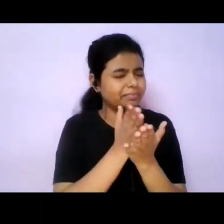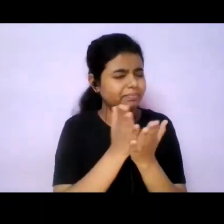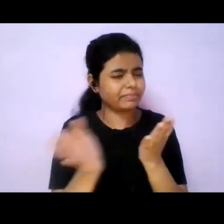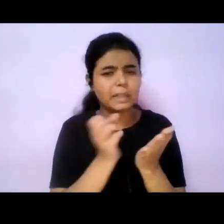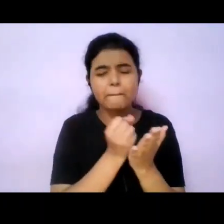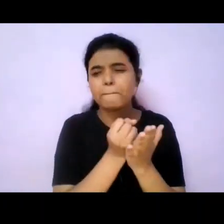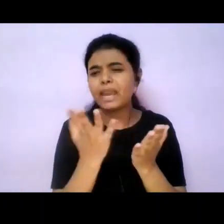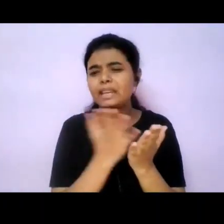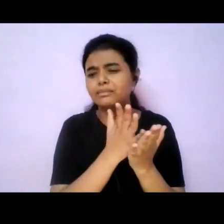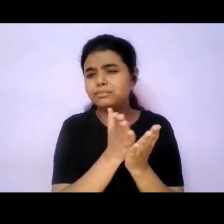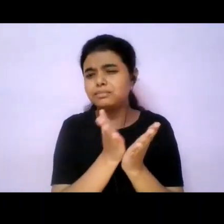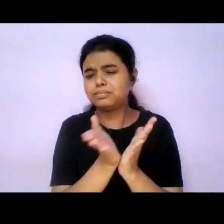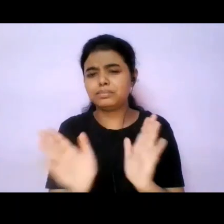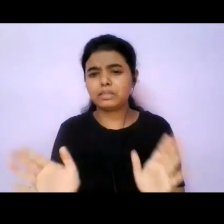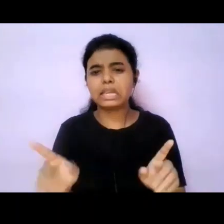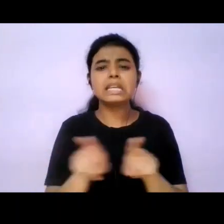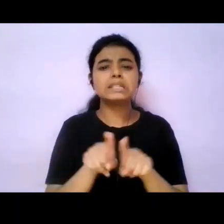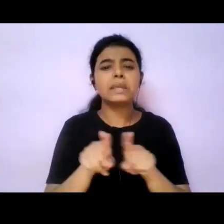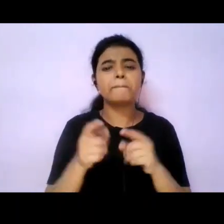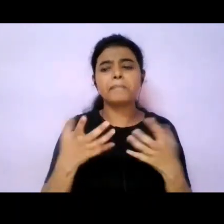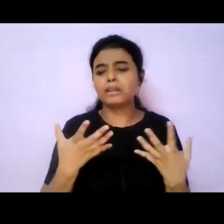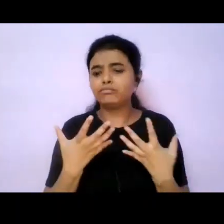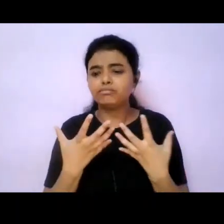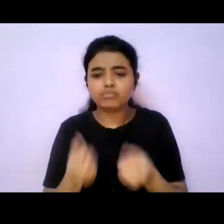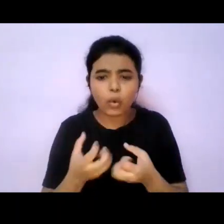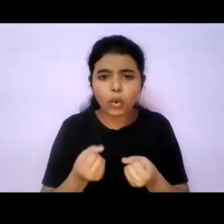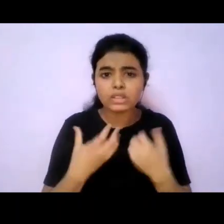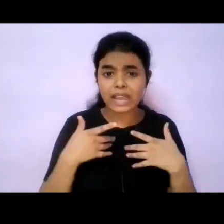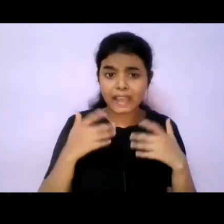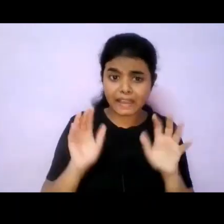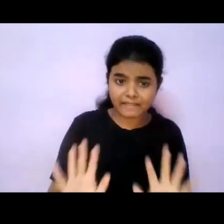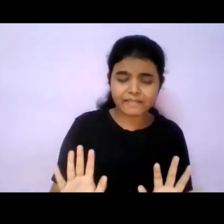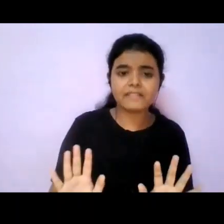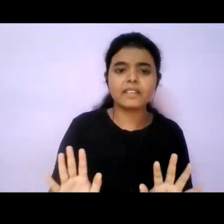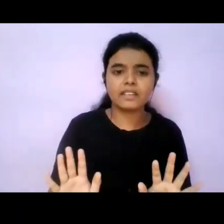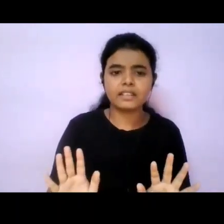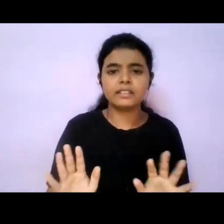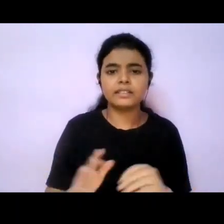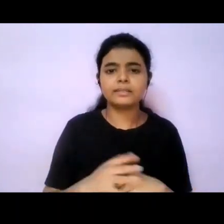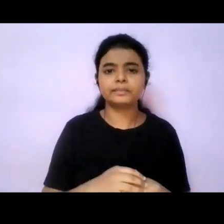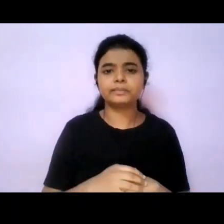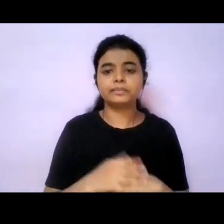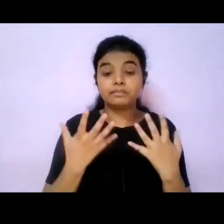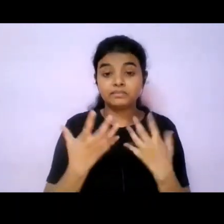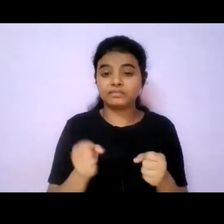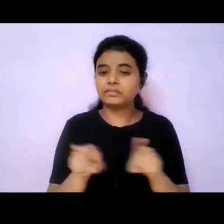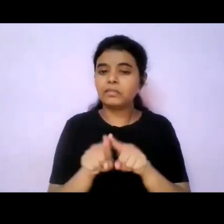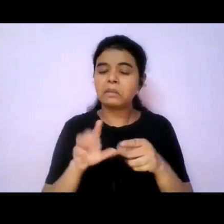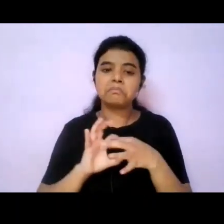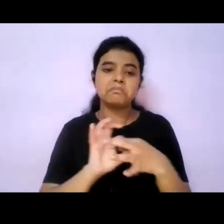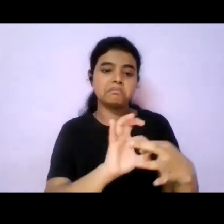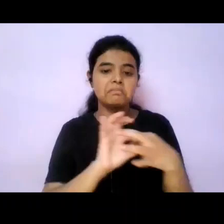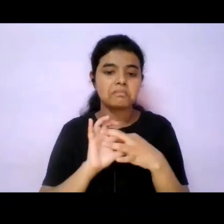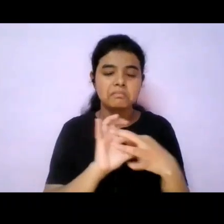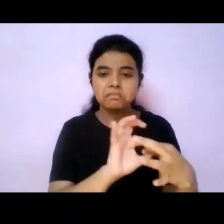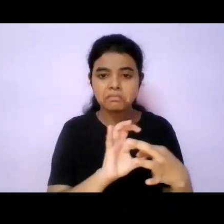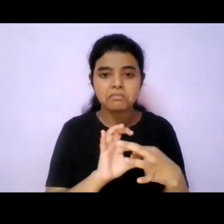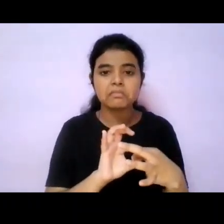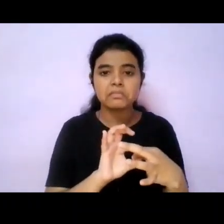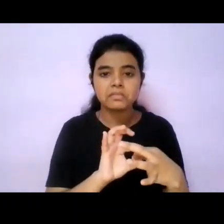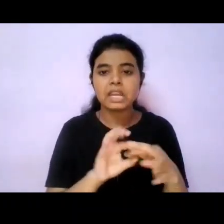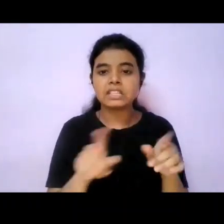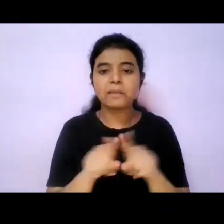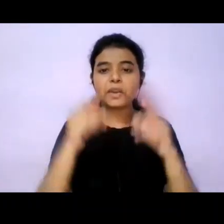say that we desire in exactly the same way, but this desire to connect is what makes us